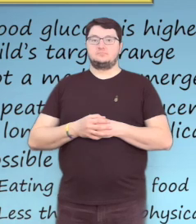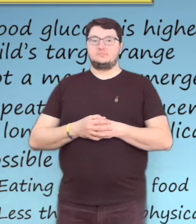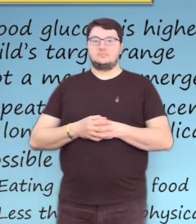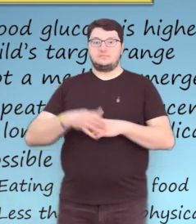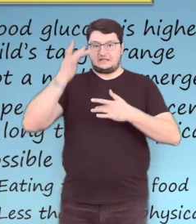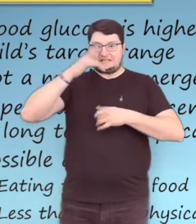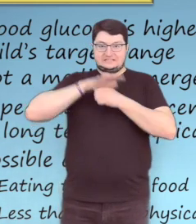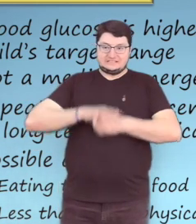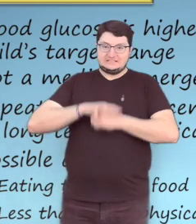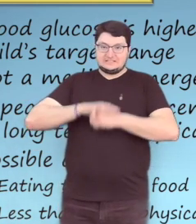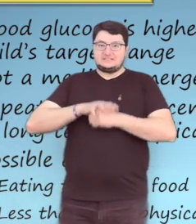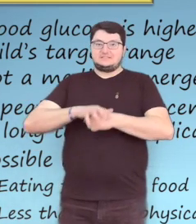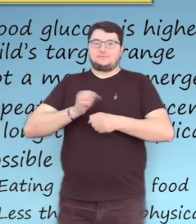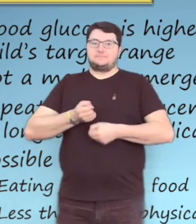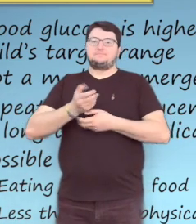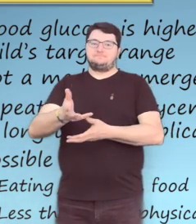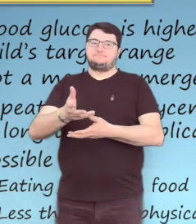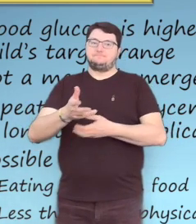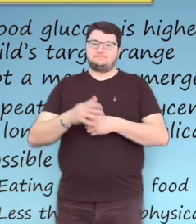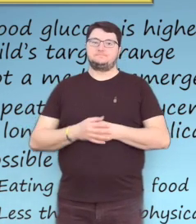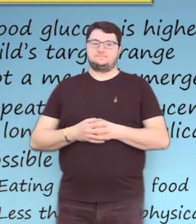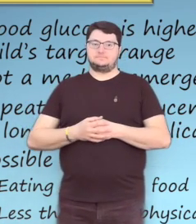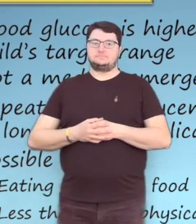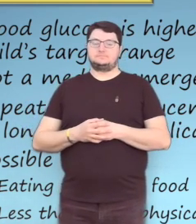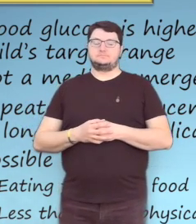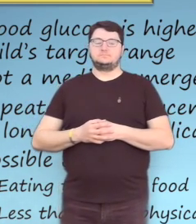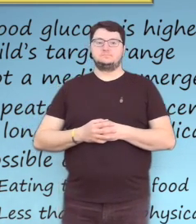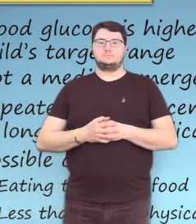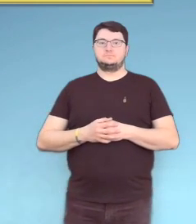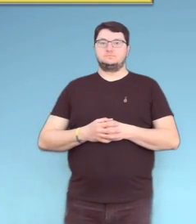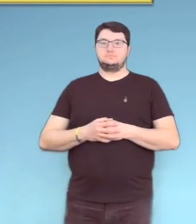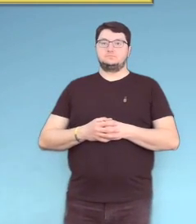Illness and stress may also cause hyperglycemia.